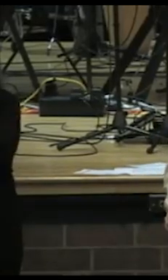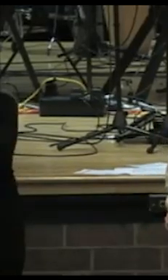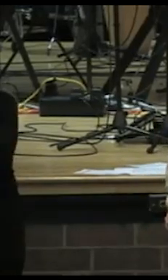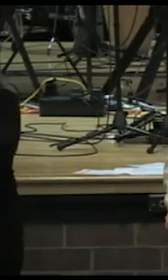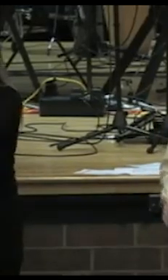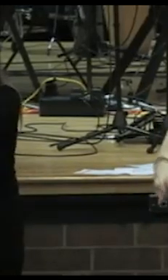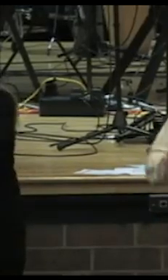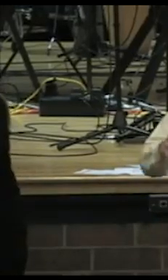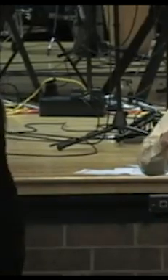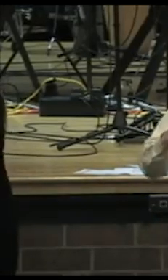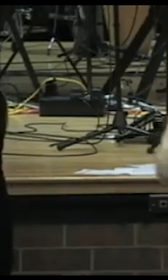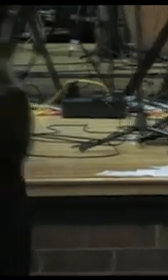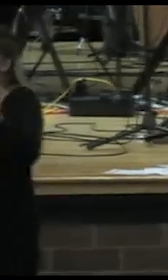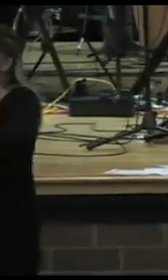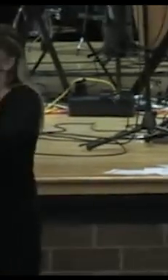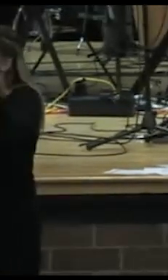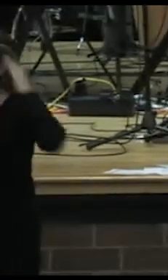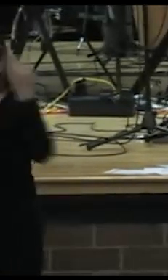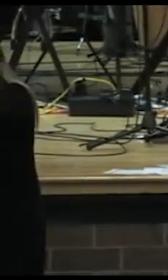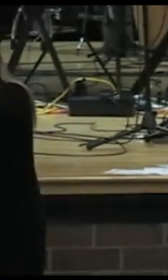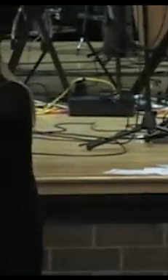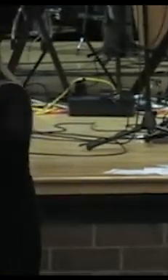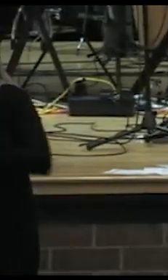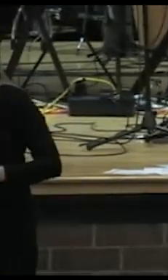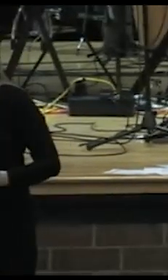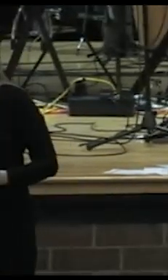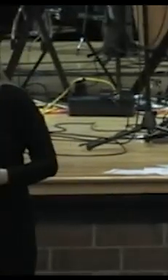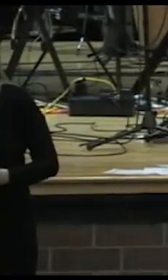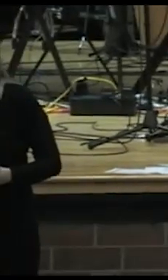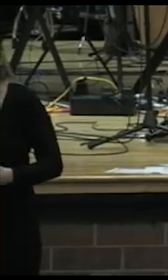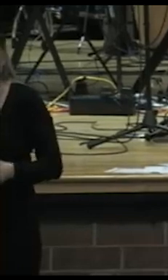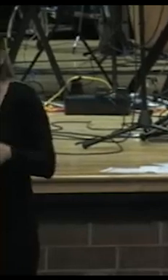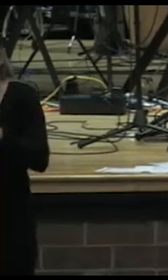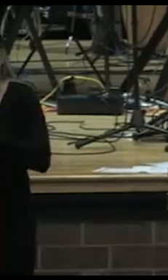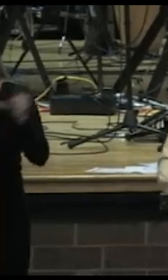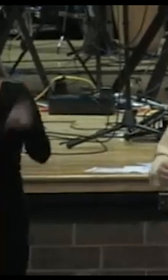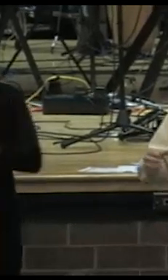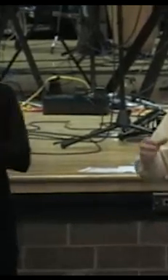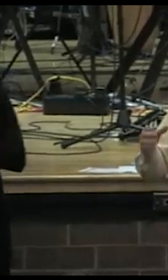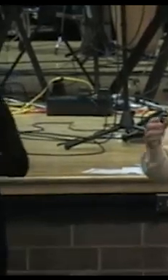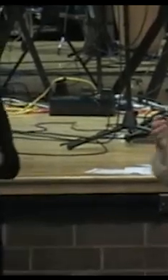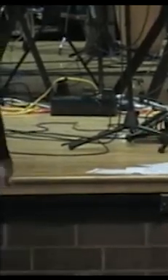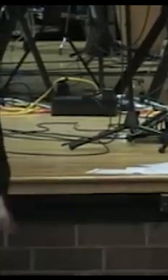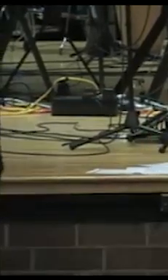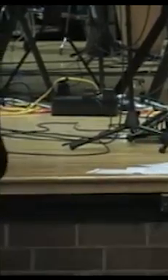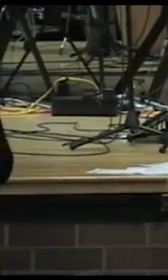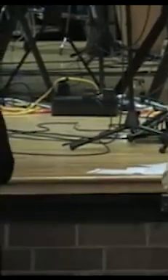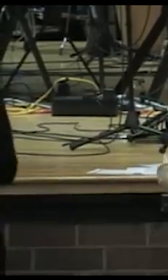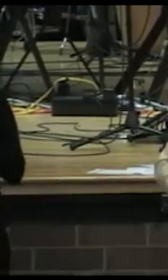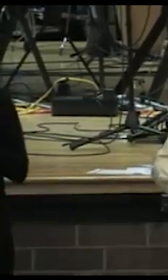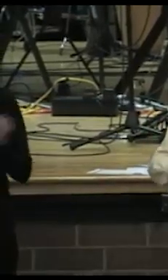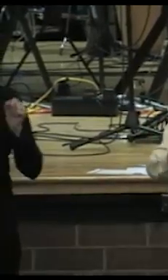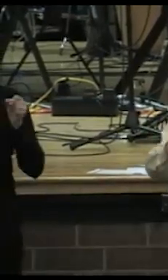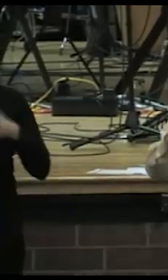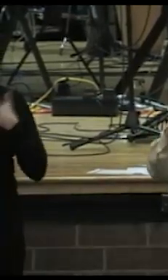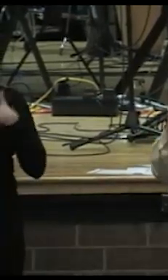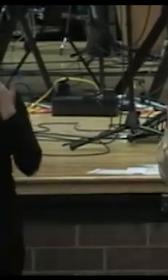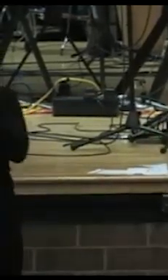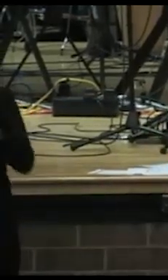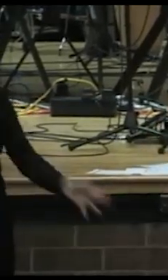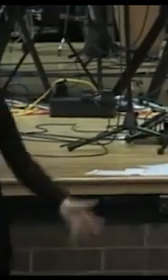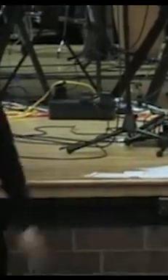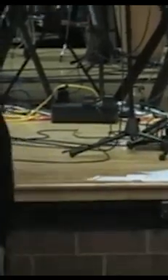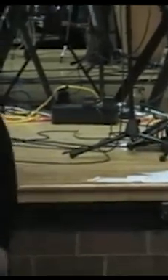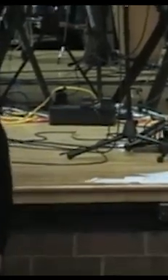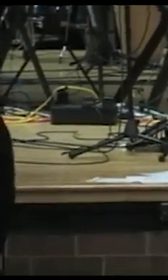the Lord. It's being in unity with your Savior. It's serving His kingdom and following His desire and running